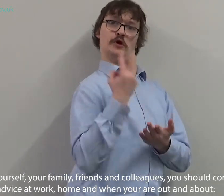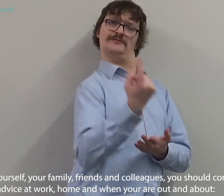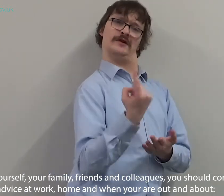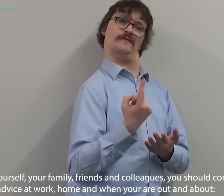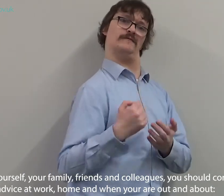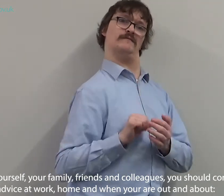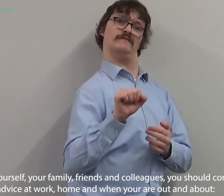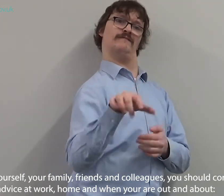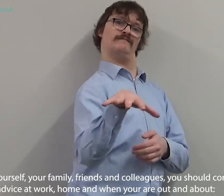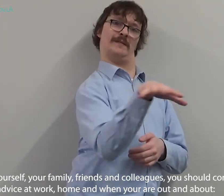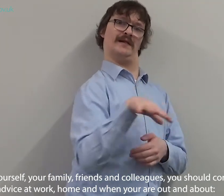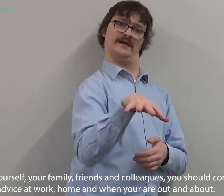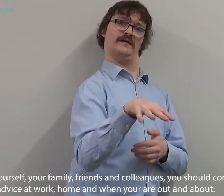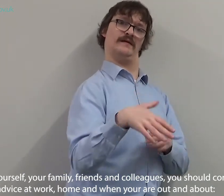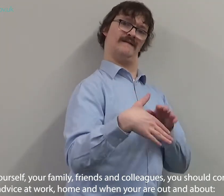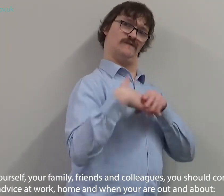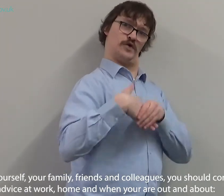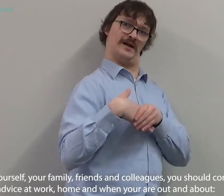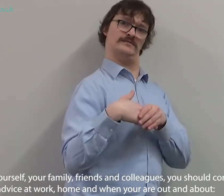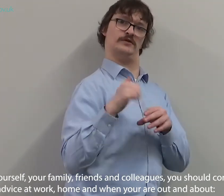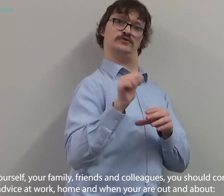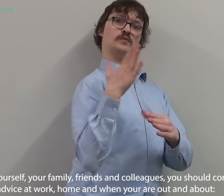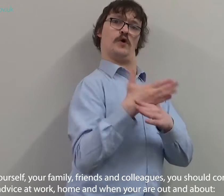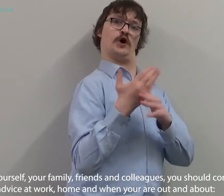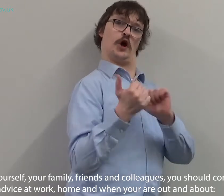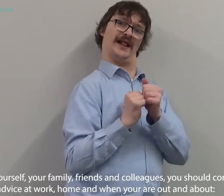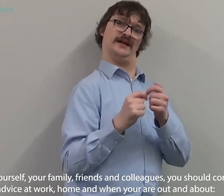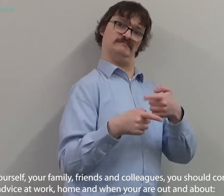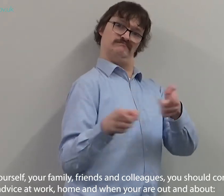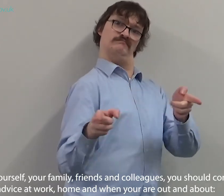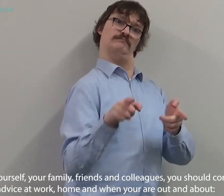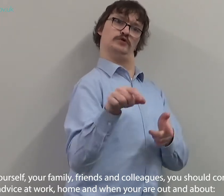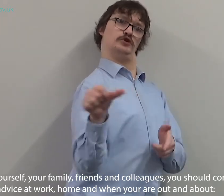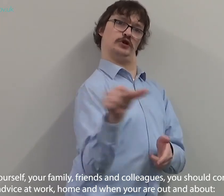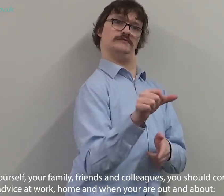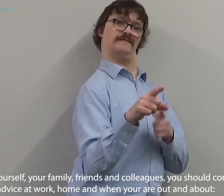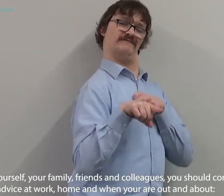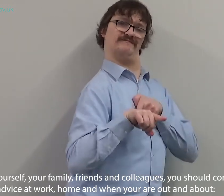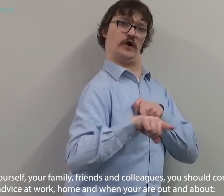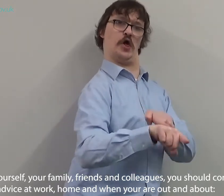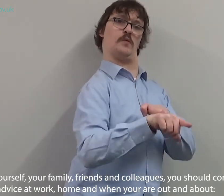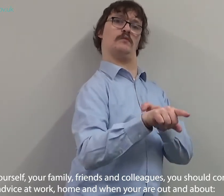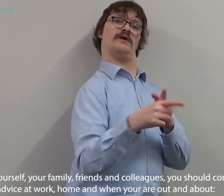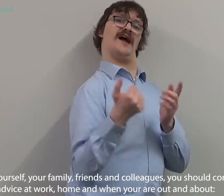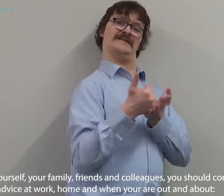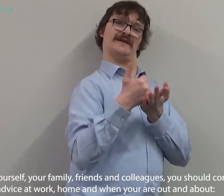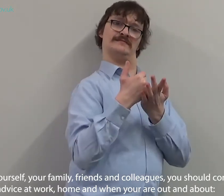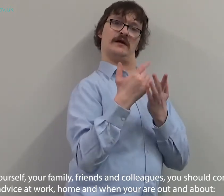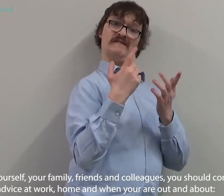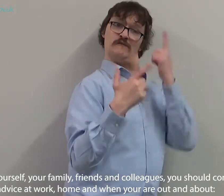To protect yourself, your family, friends and your colleagues, you should continue to follow the general advice at work, home and